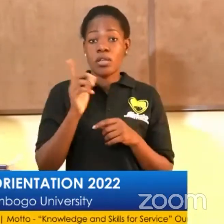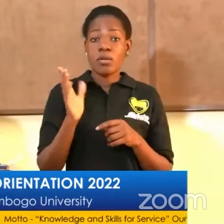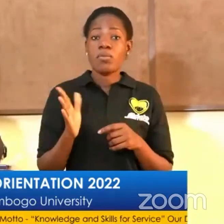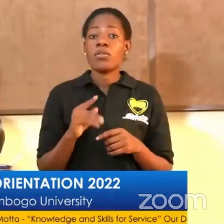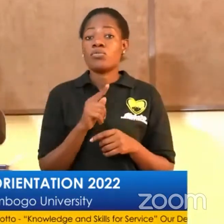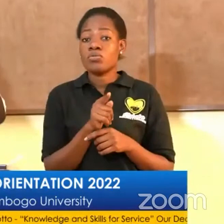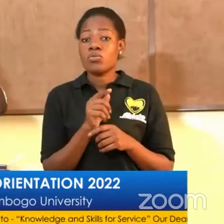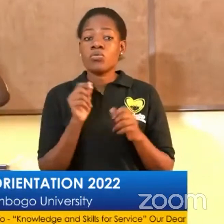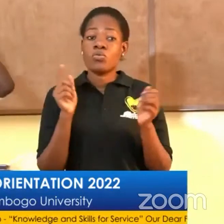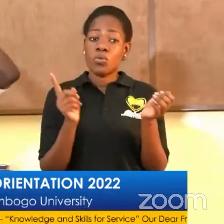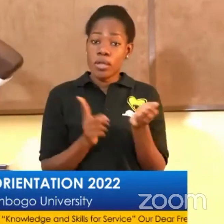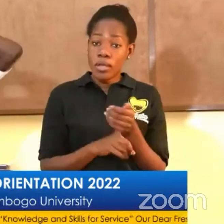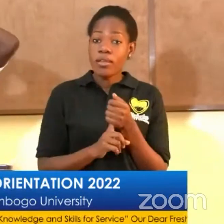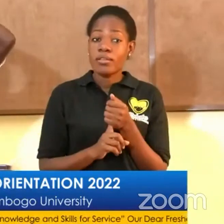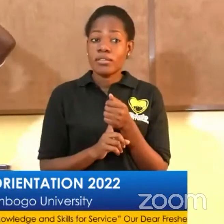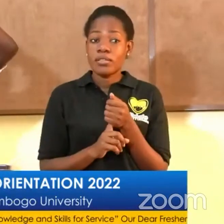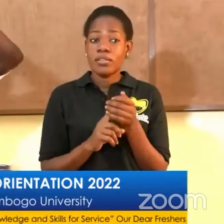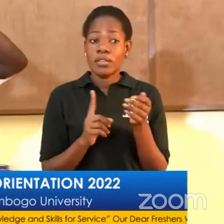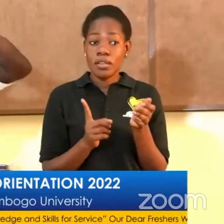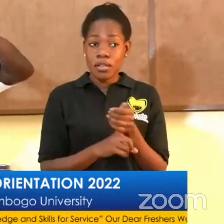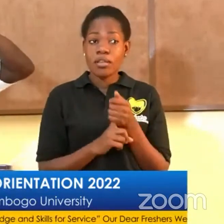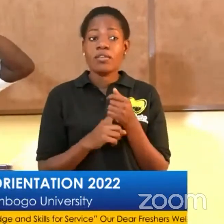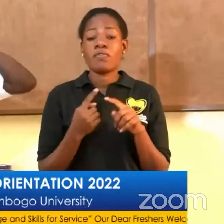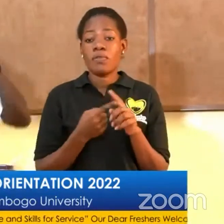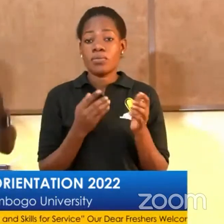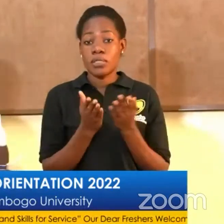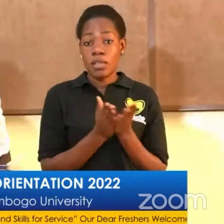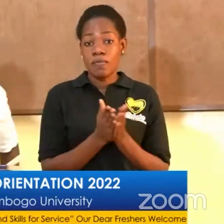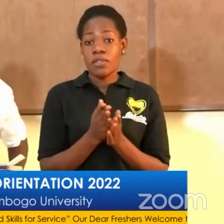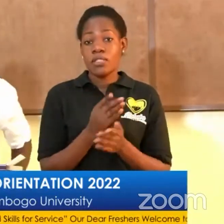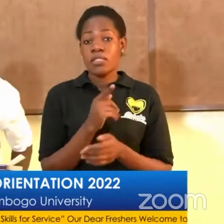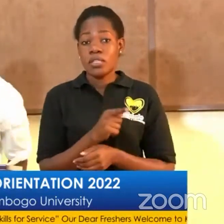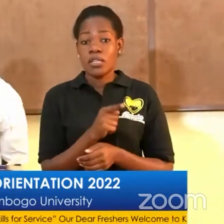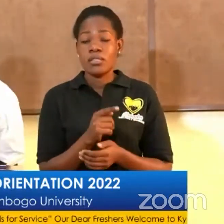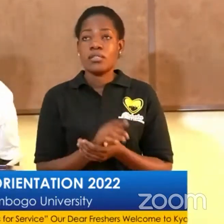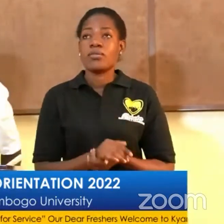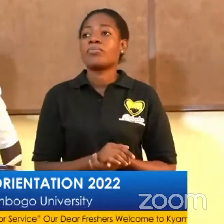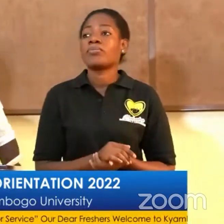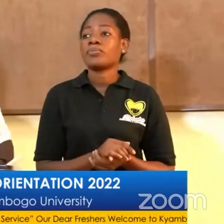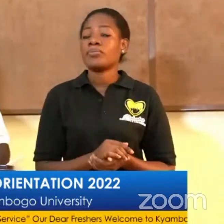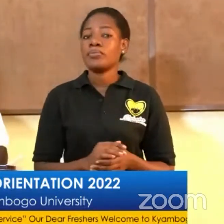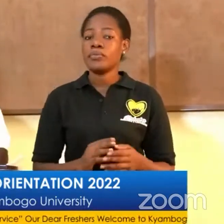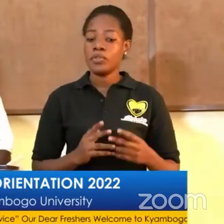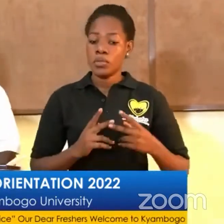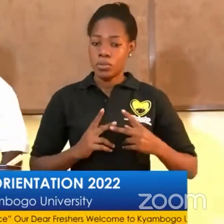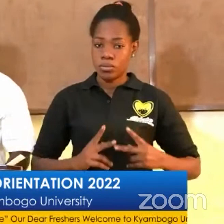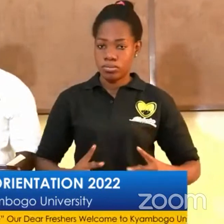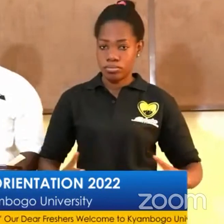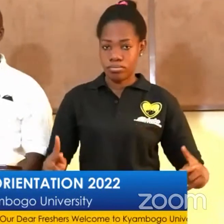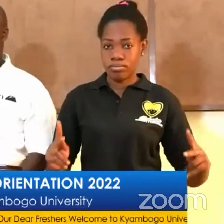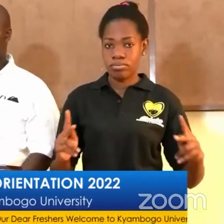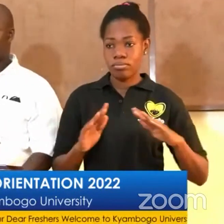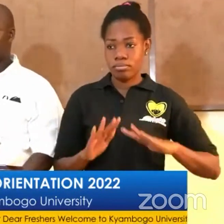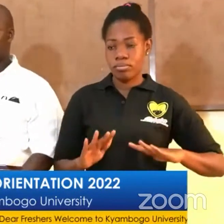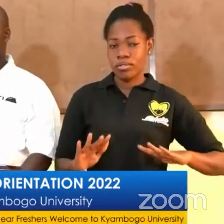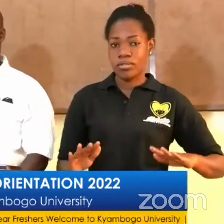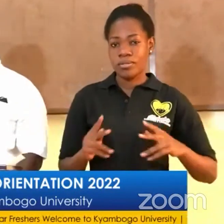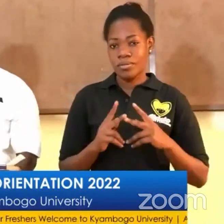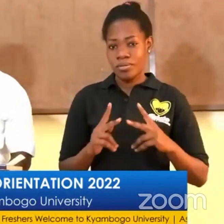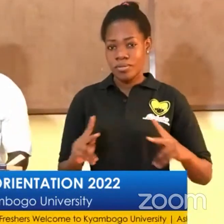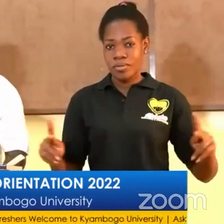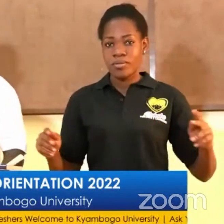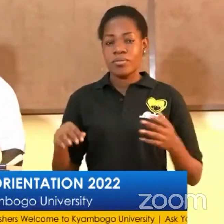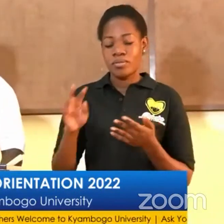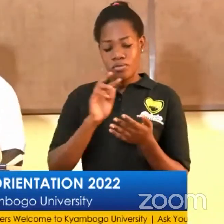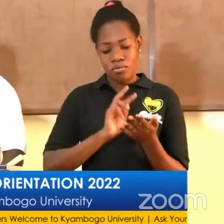to get benefit from that service. Conducive reading space. How many of you have entered our